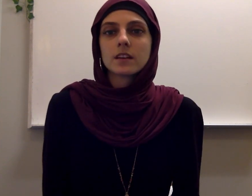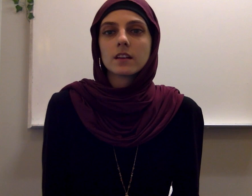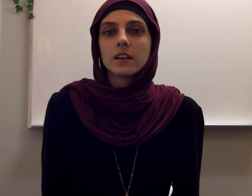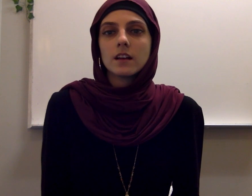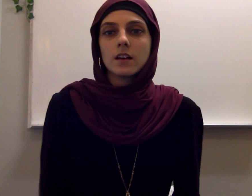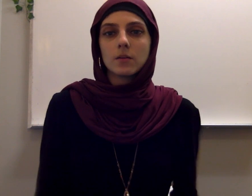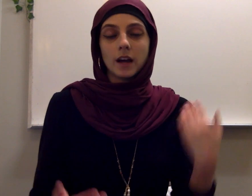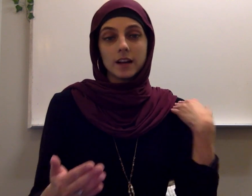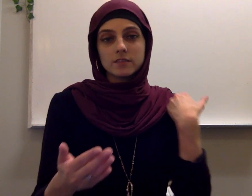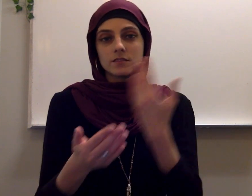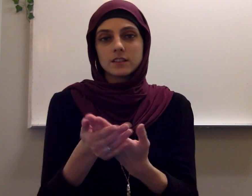Okay. Arrive.